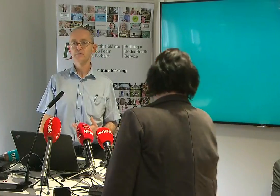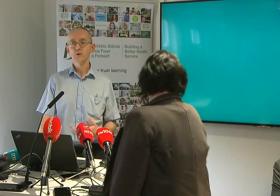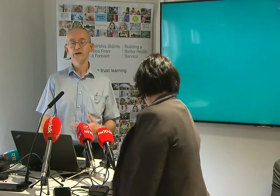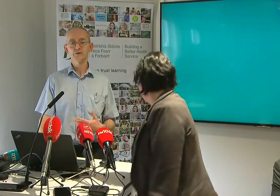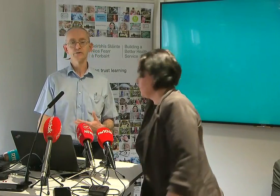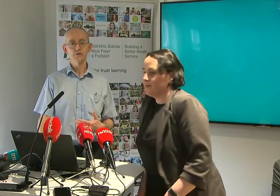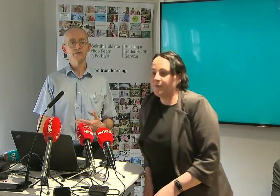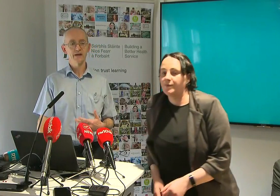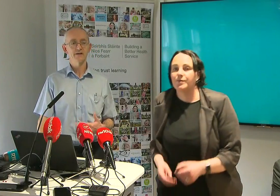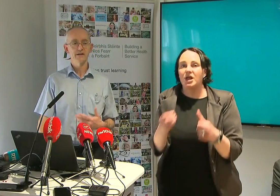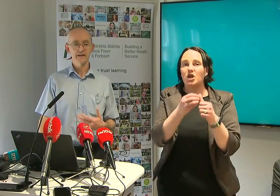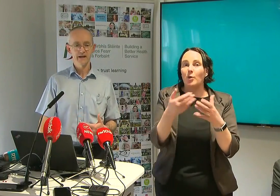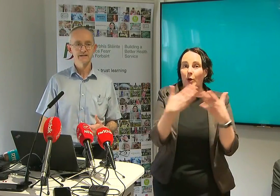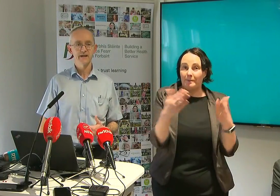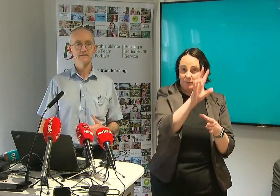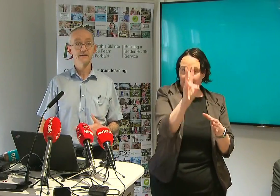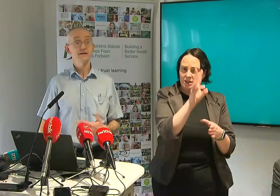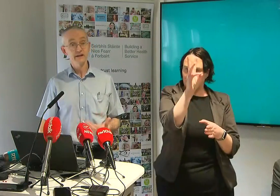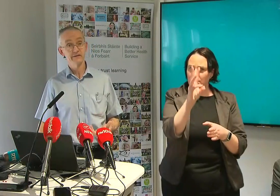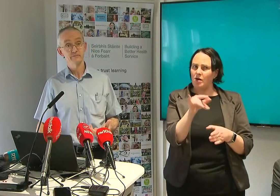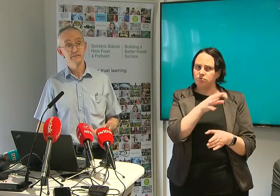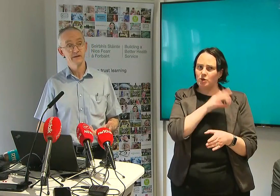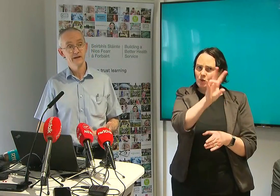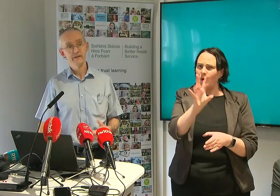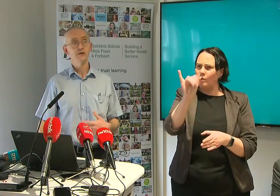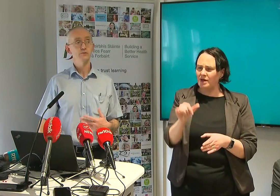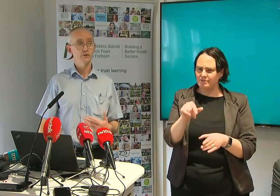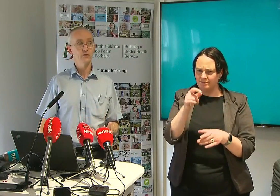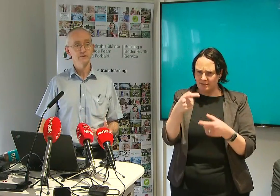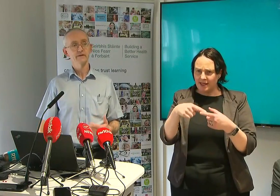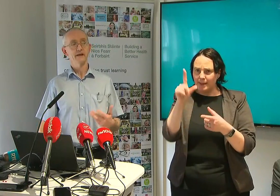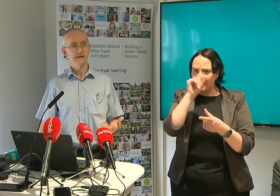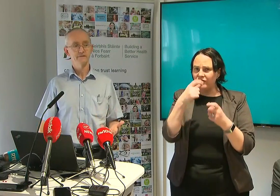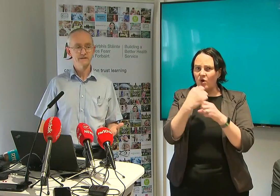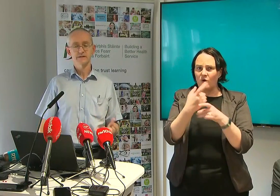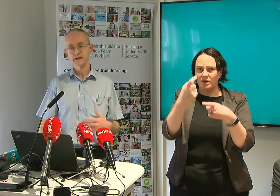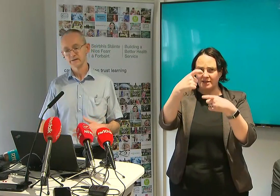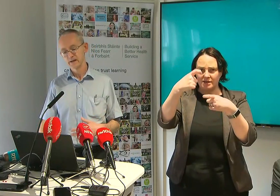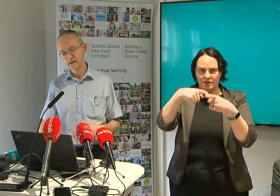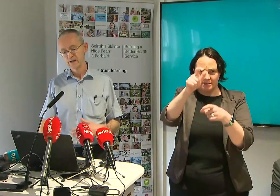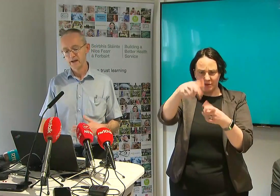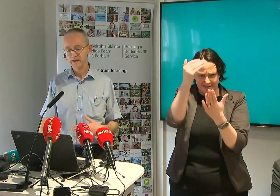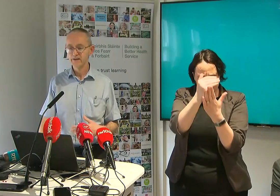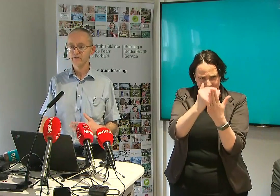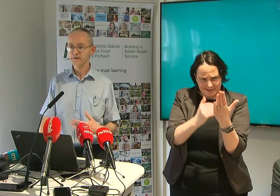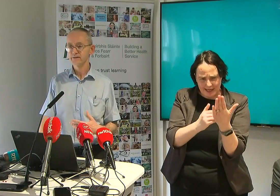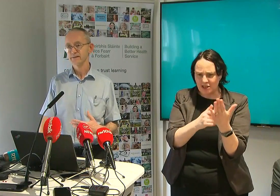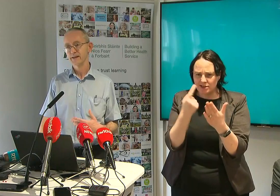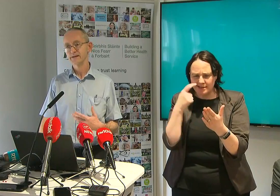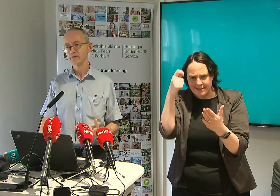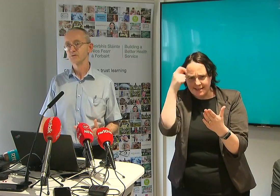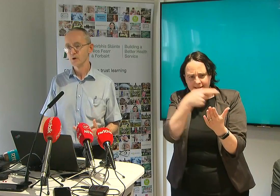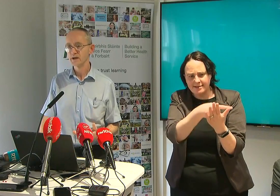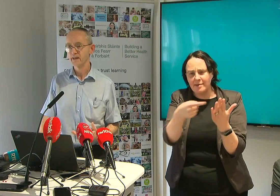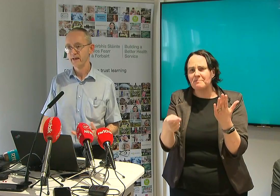well, is why don't you just get all the contacts and test them? And then you would know if they had infection or not. And the answer is